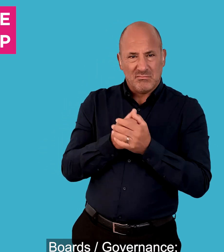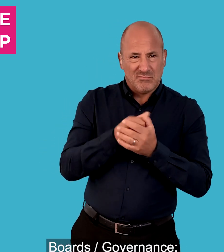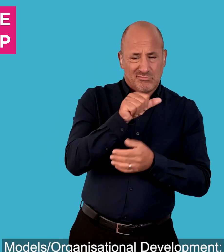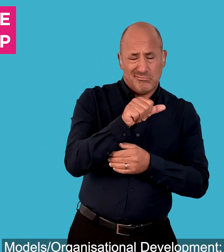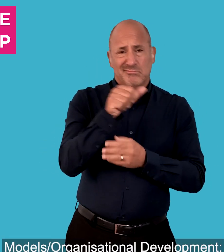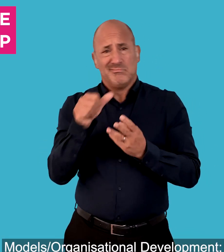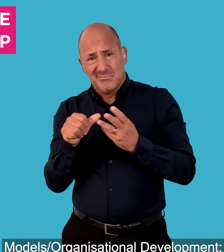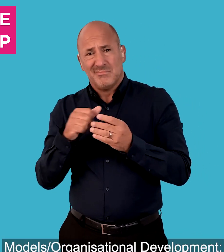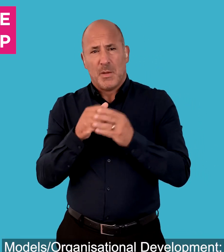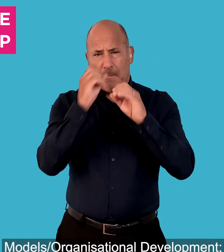board/governance,